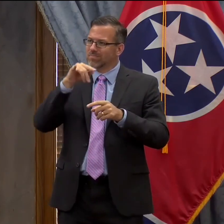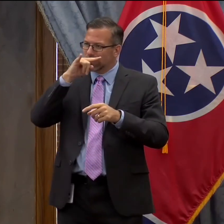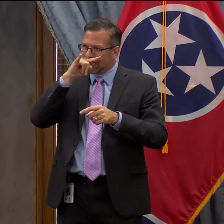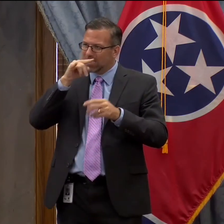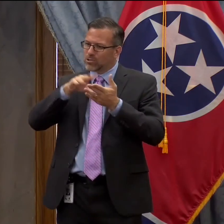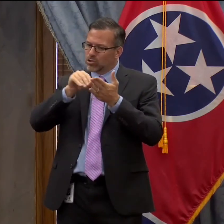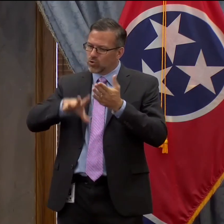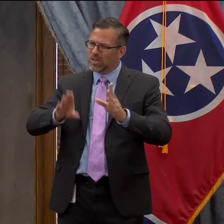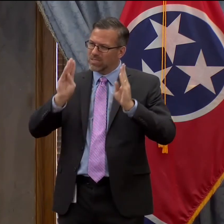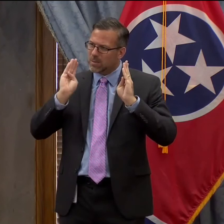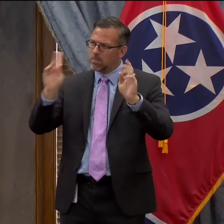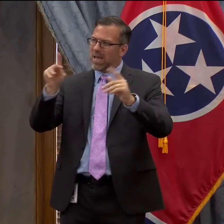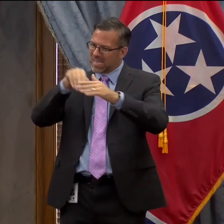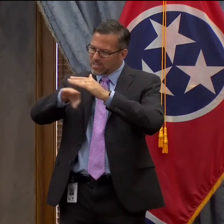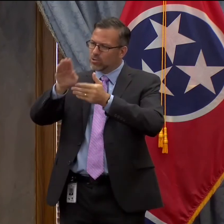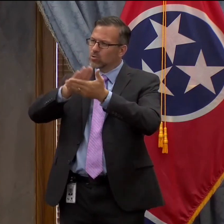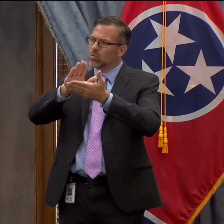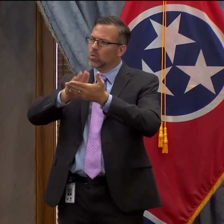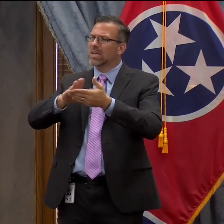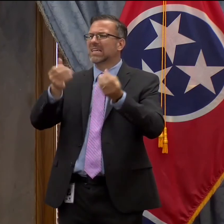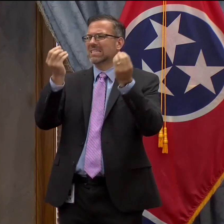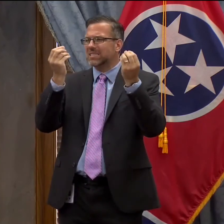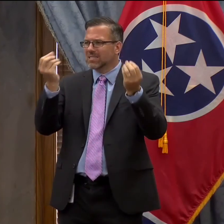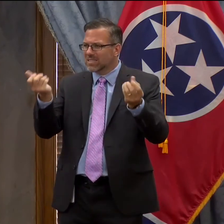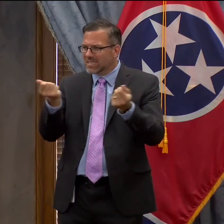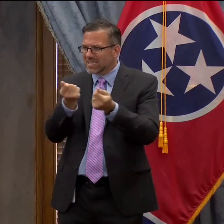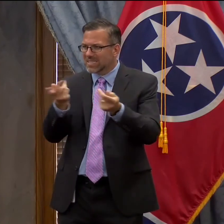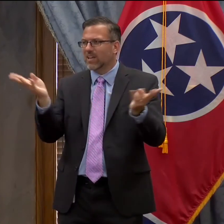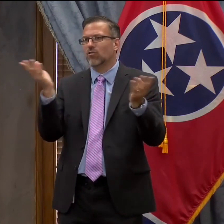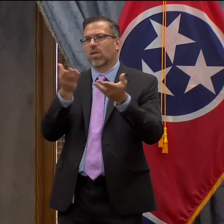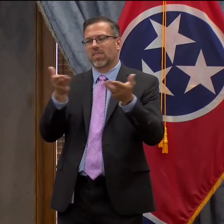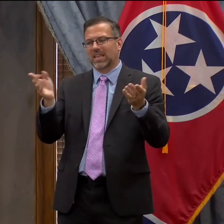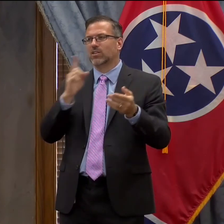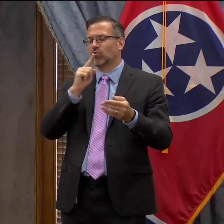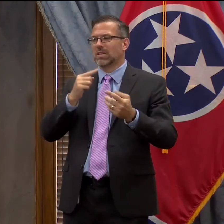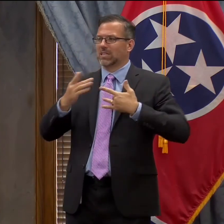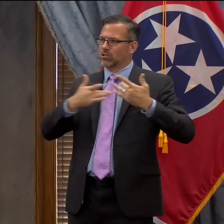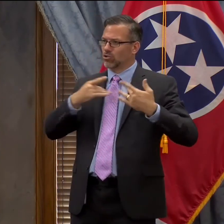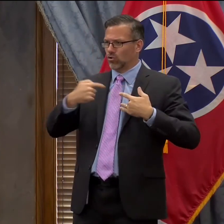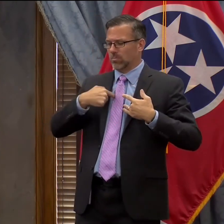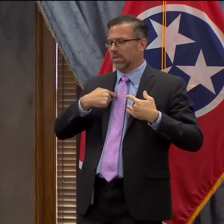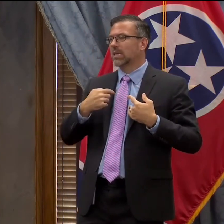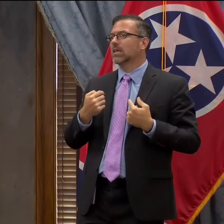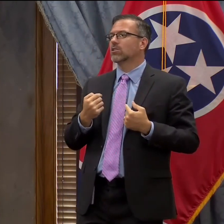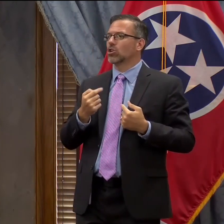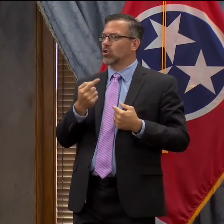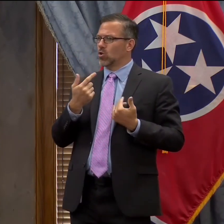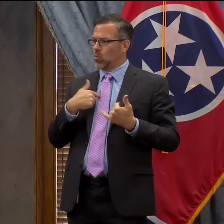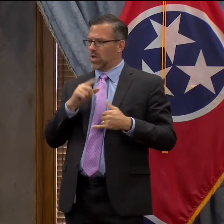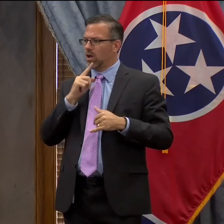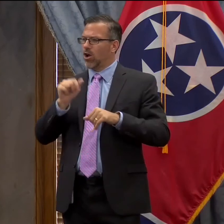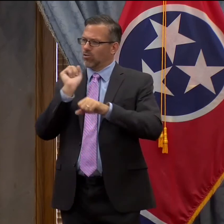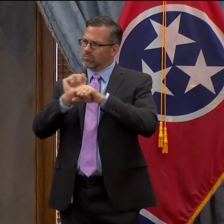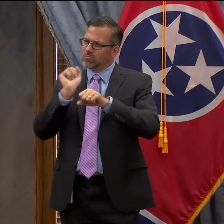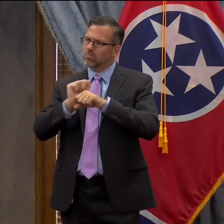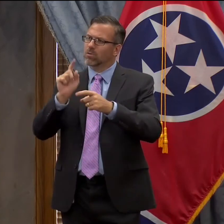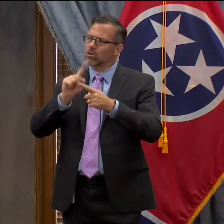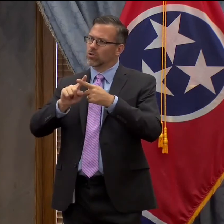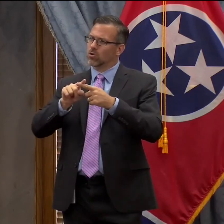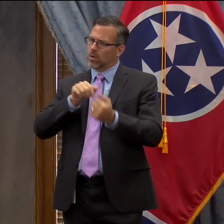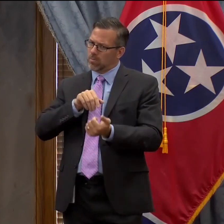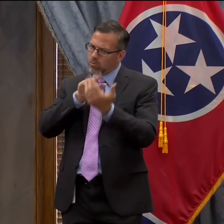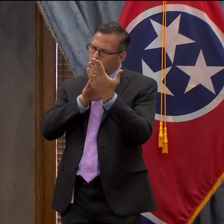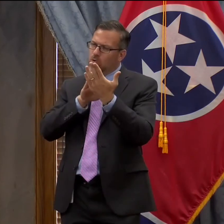So there are a number of things that are very concerning. It's why we're working so hard to attack and move toward those